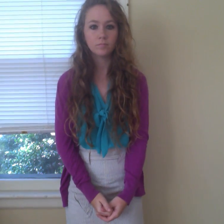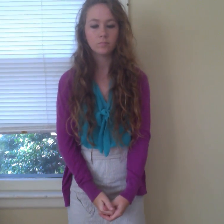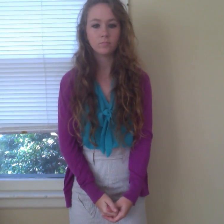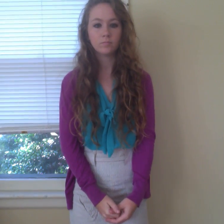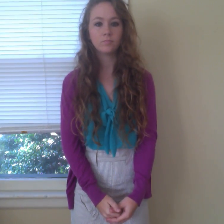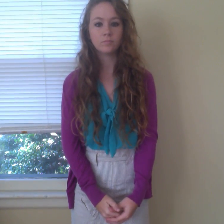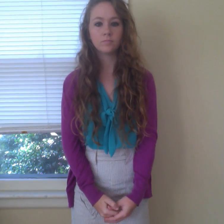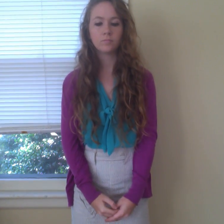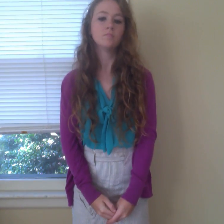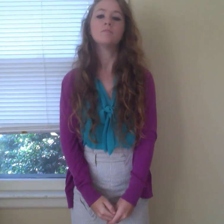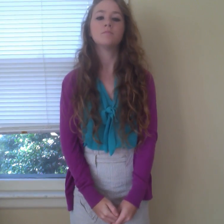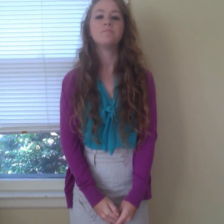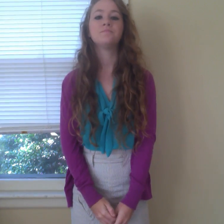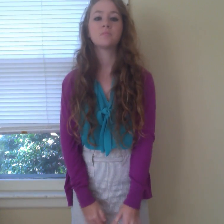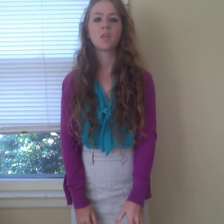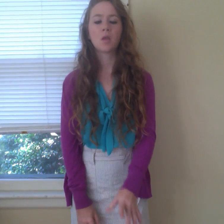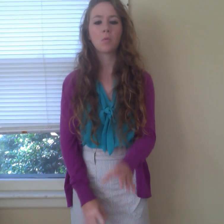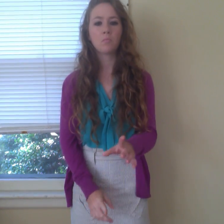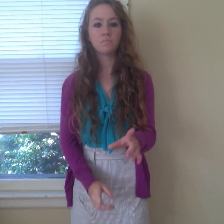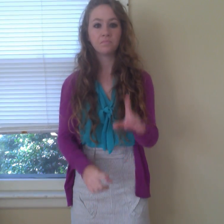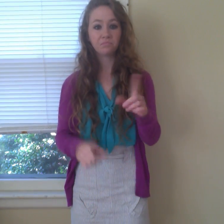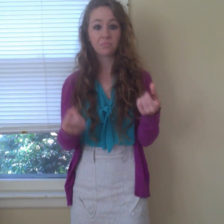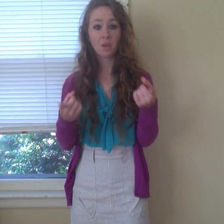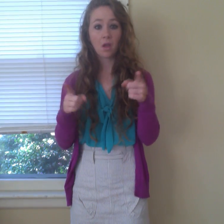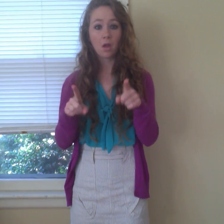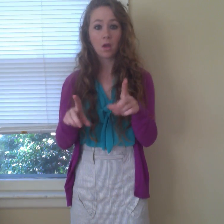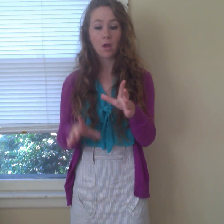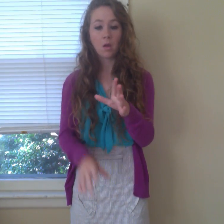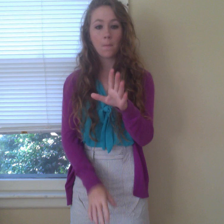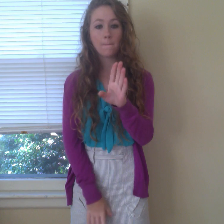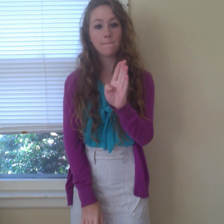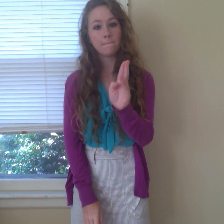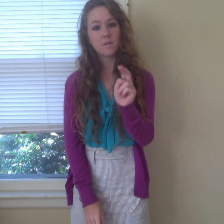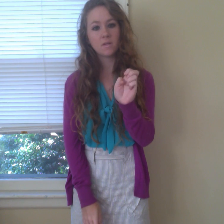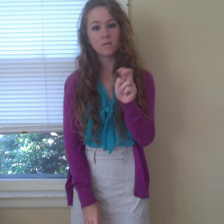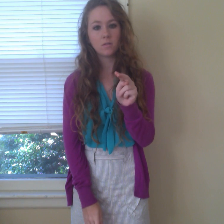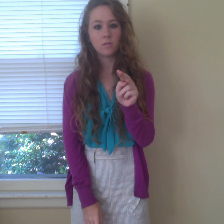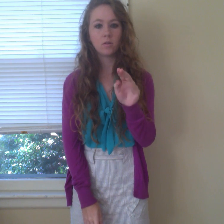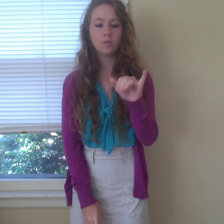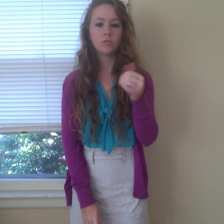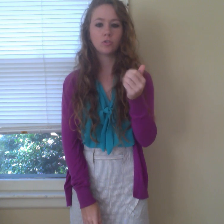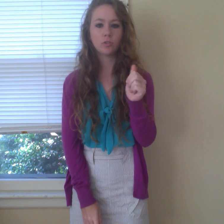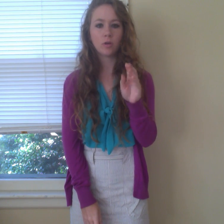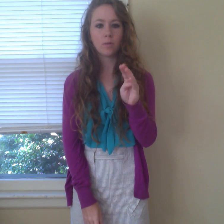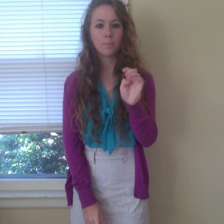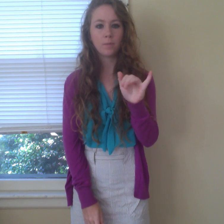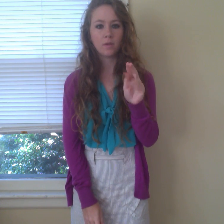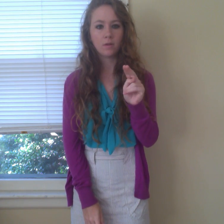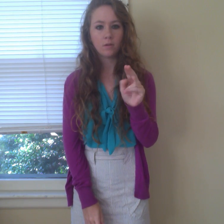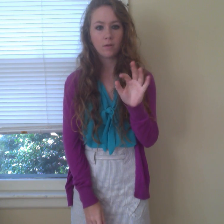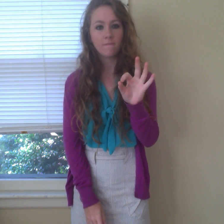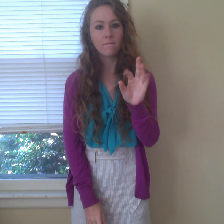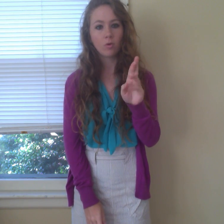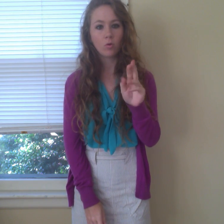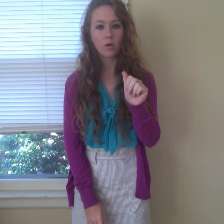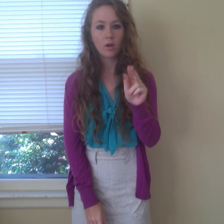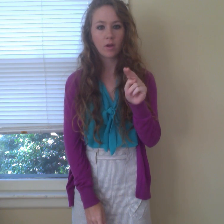When Benjamin Franklin exited the Constitutional Convention, he was asked by a woman, "Sir, what have you given us?" His immediate response